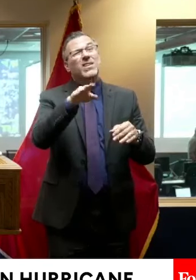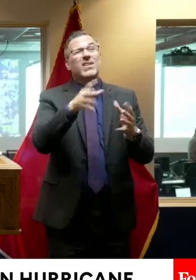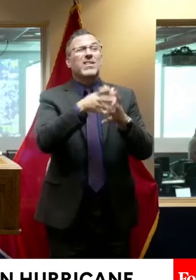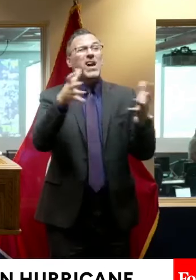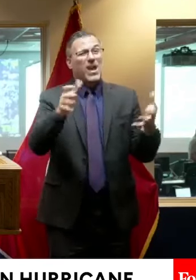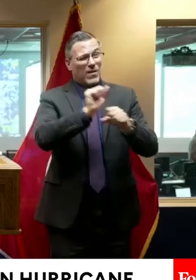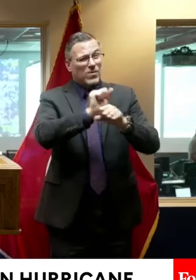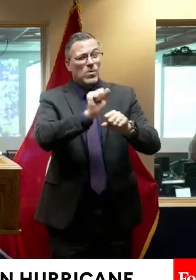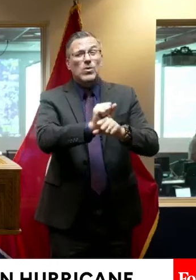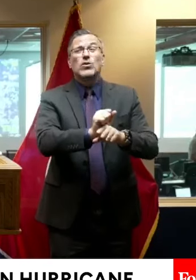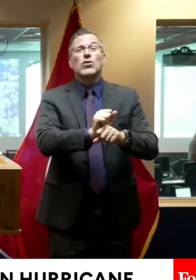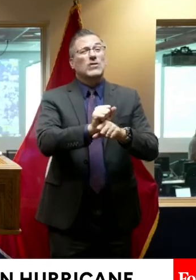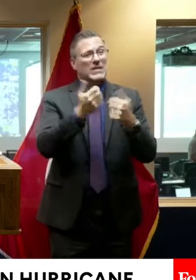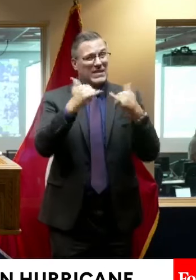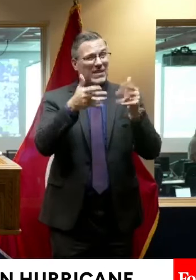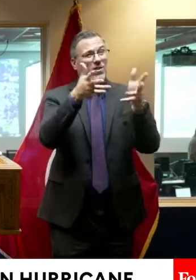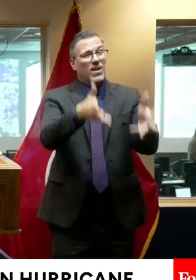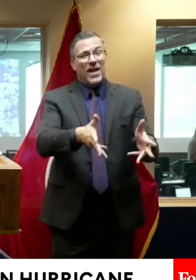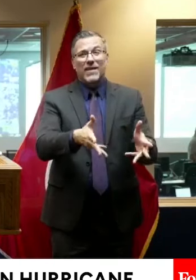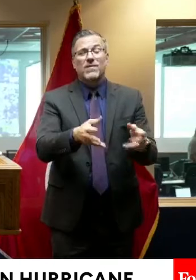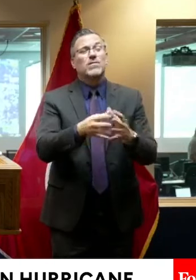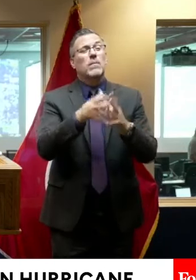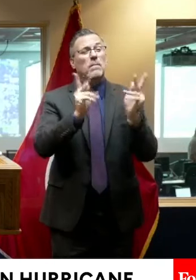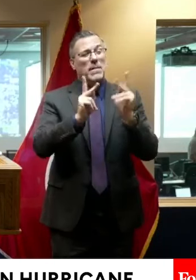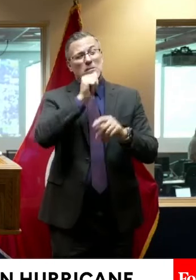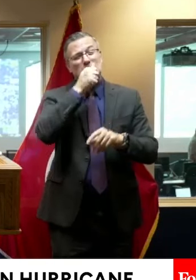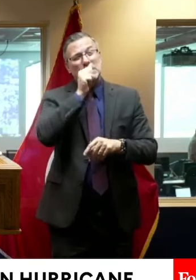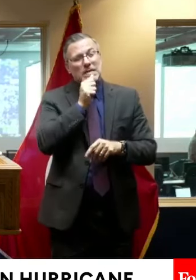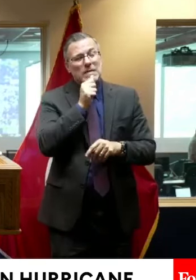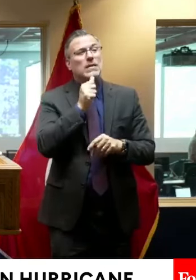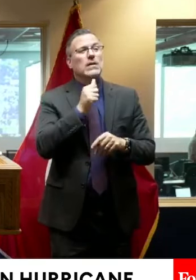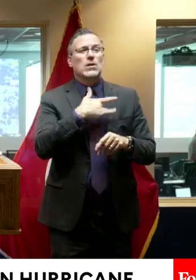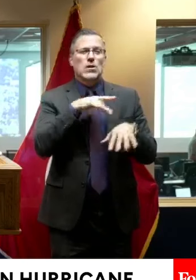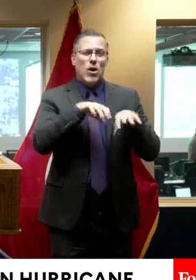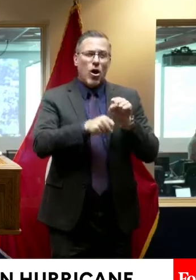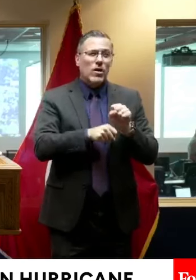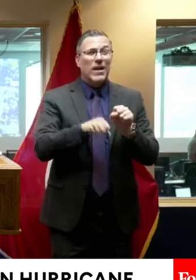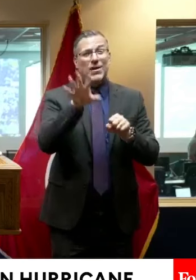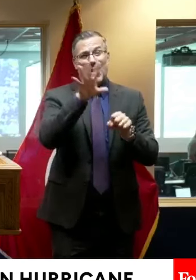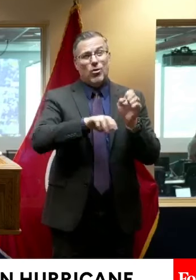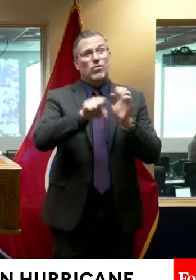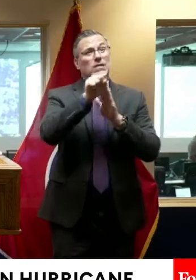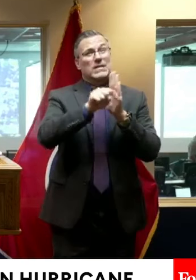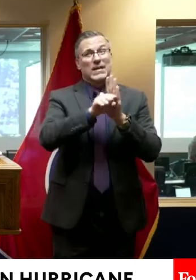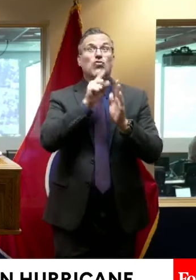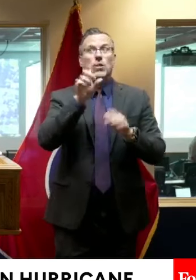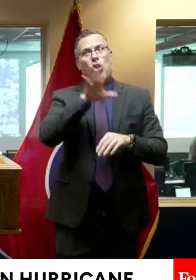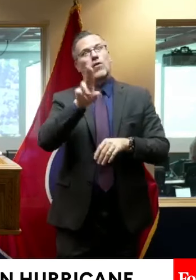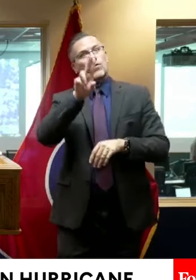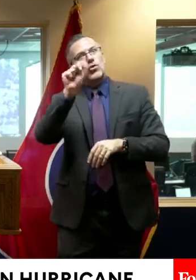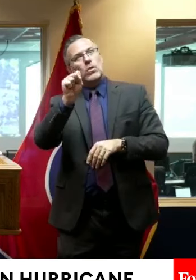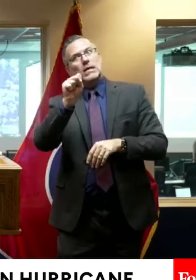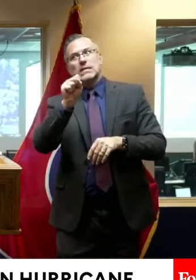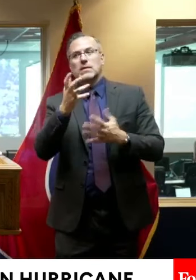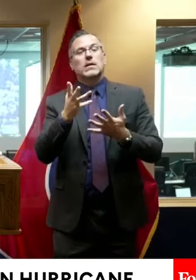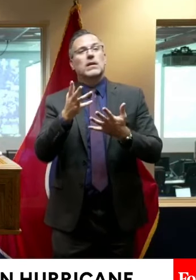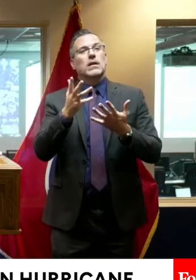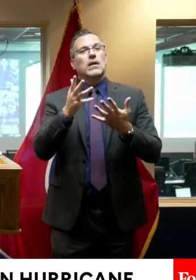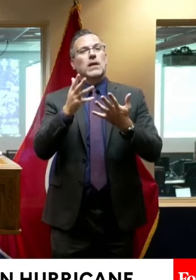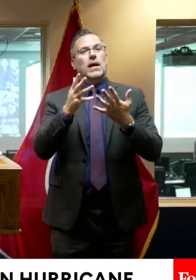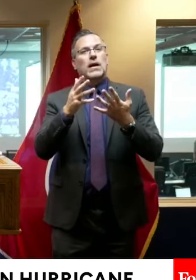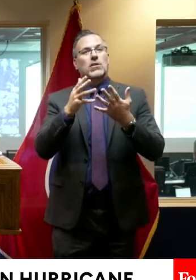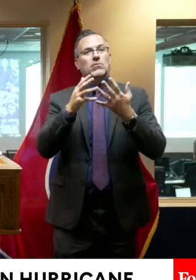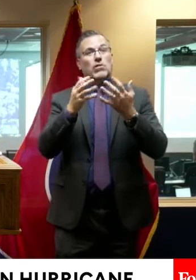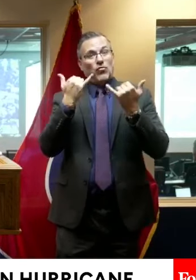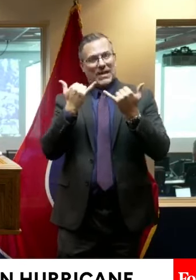of pain, there's a lot of difficulty, there's been a lot of heartache across our state and frankly across the country and even continuing again